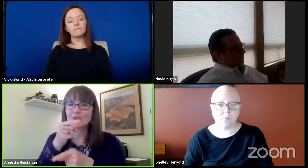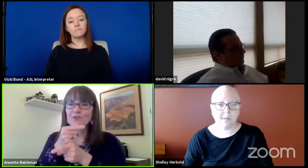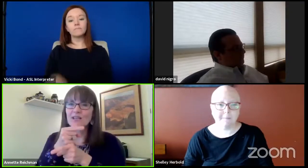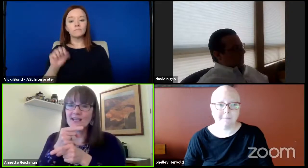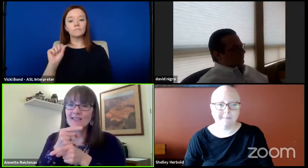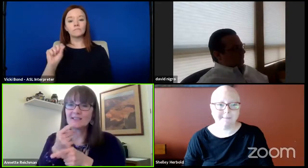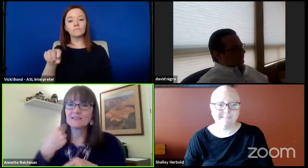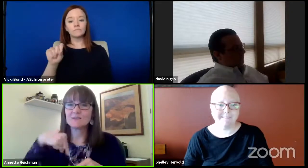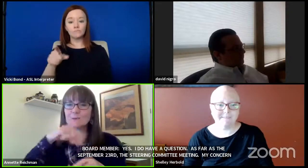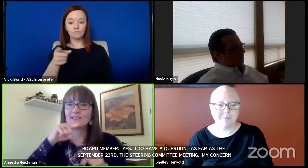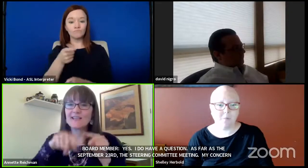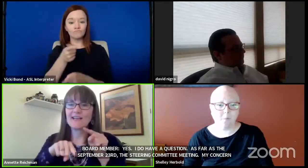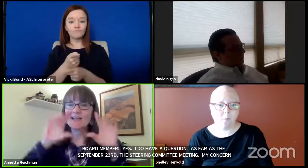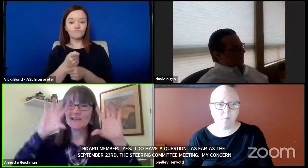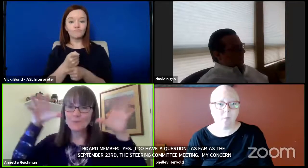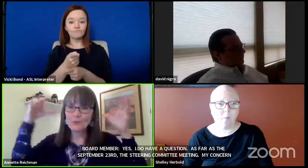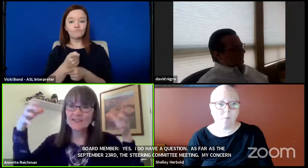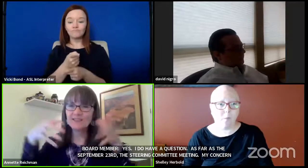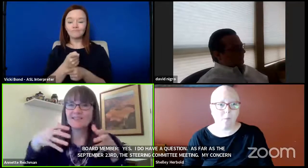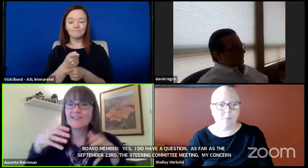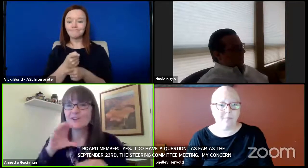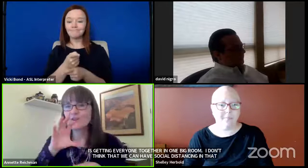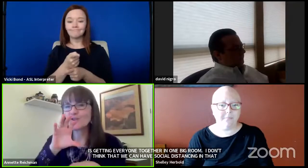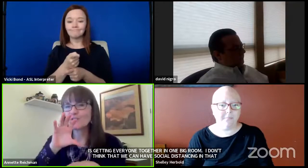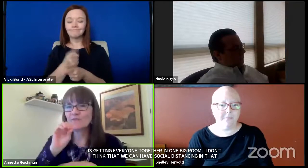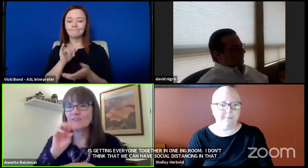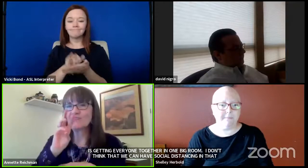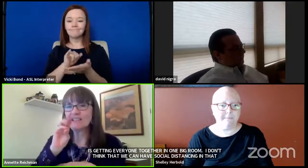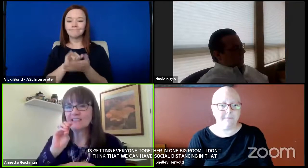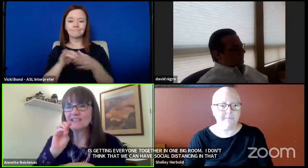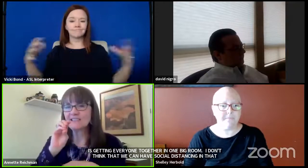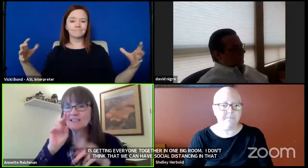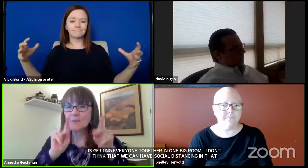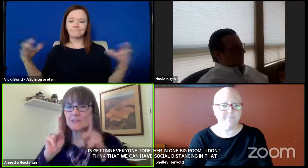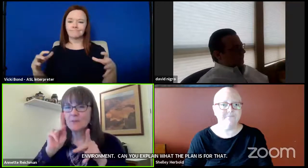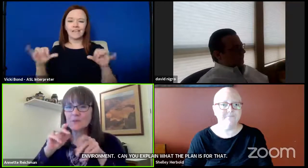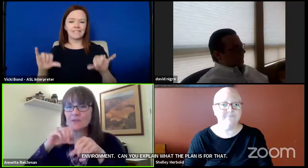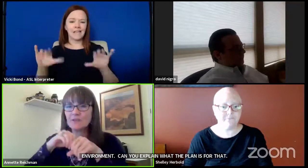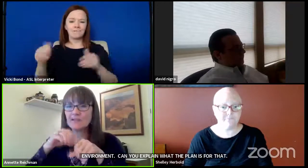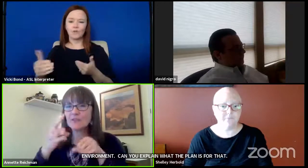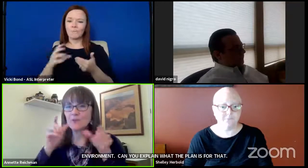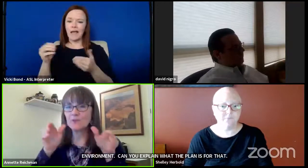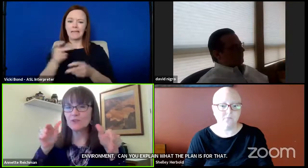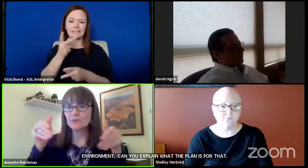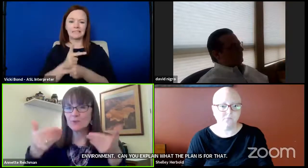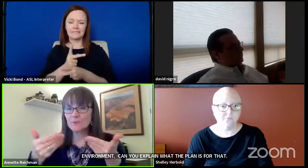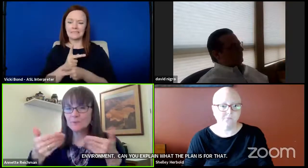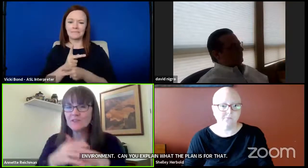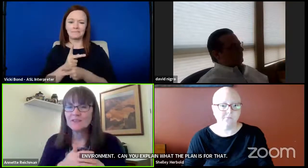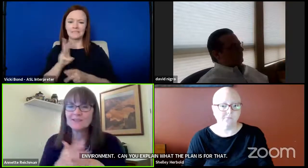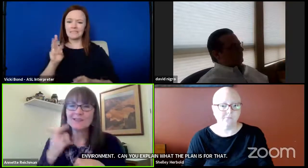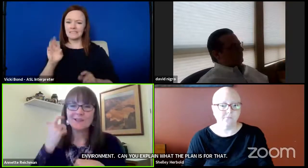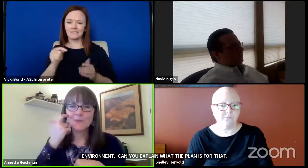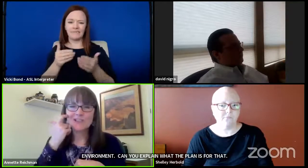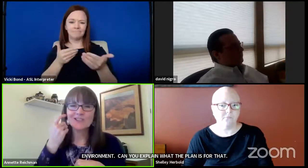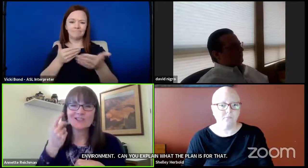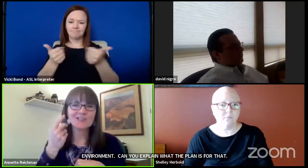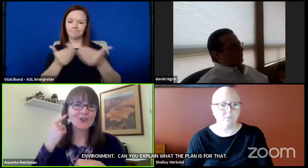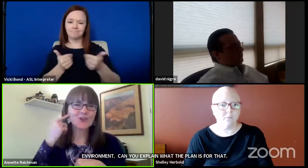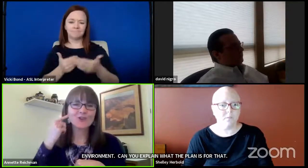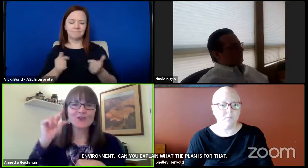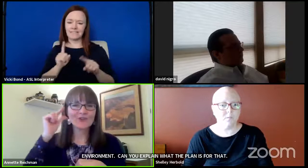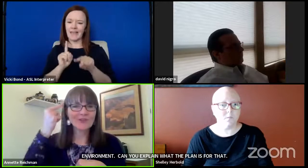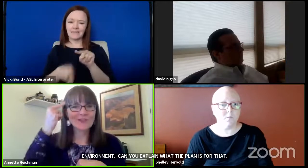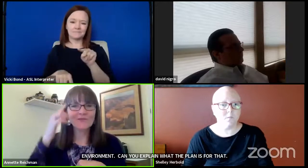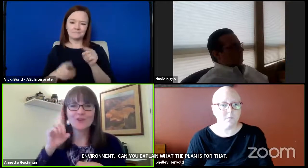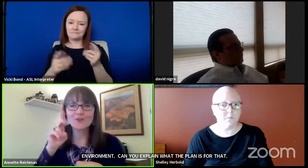Yes, you're right. We can't bring together 50, 60 people into one room. We